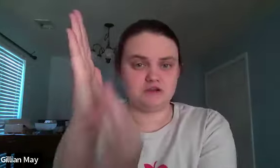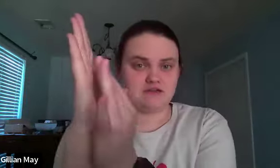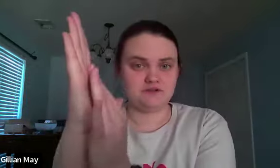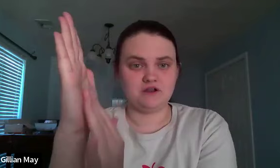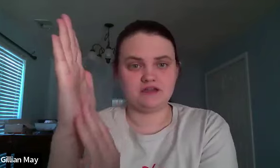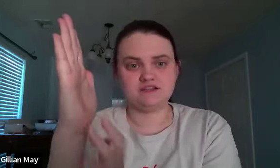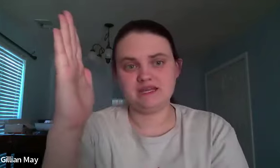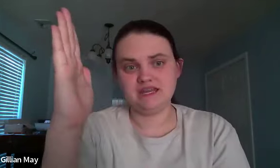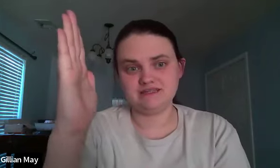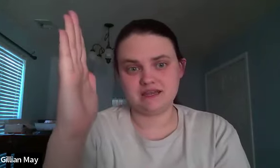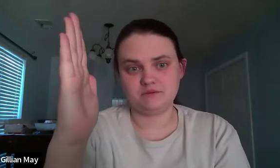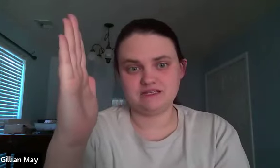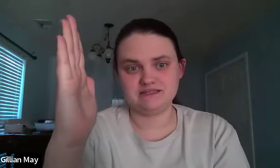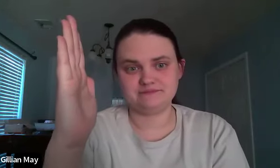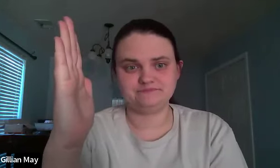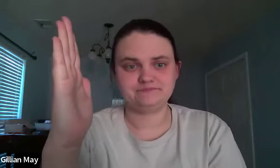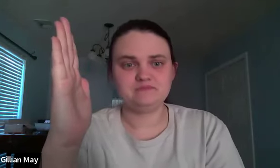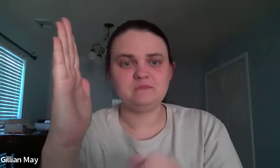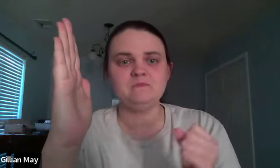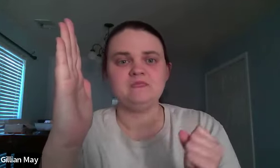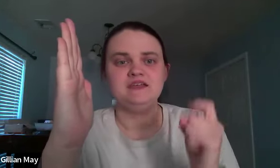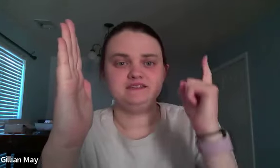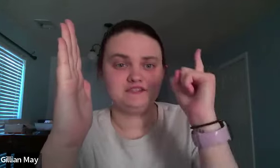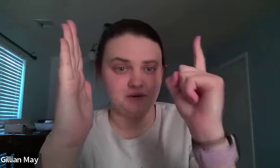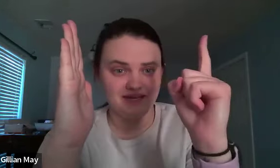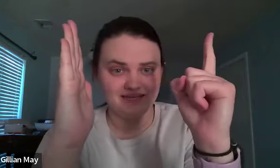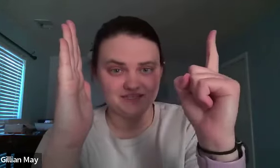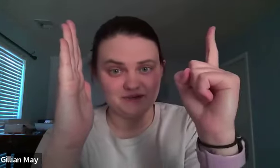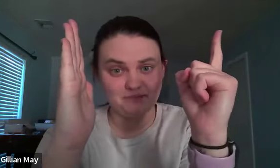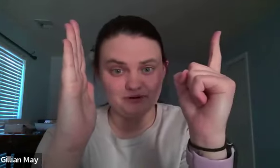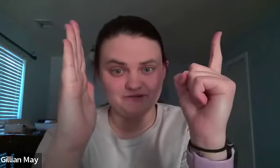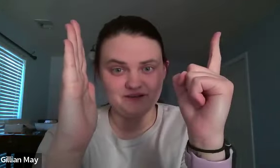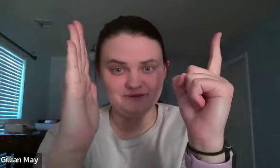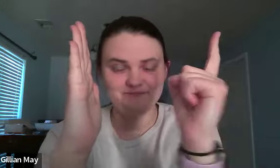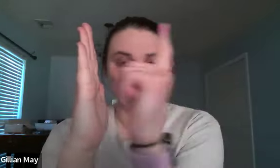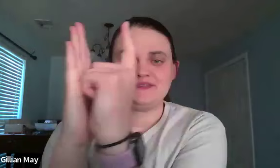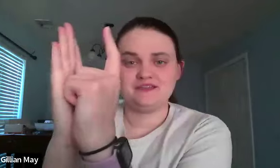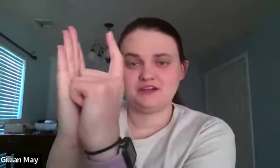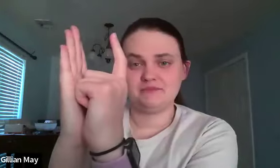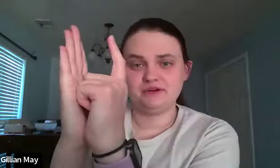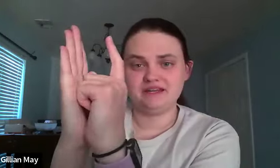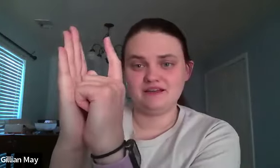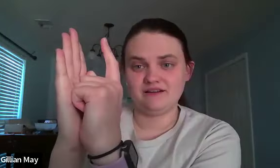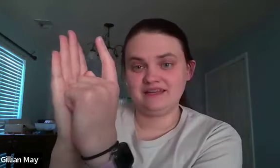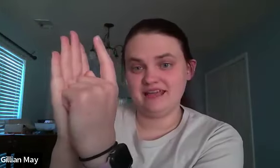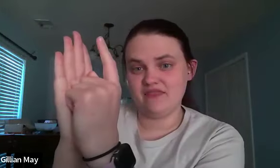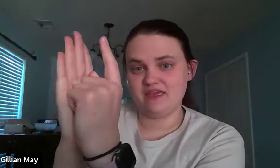to have your non-dominant hand sideways. Dominant hand is going to be in a pointer finger. You're going to put it on it and